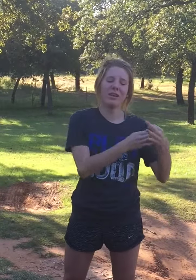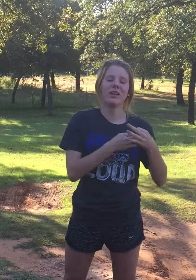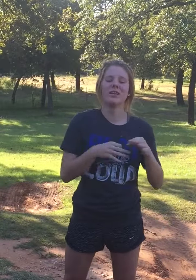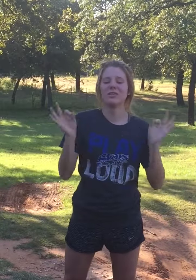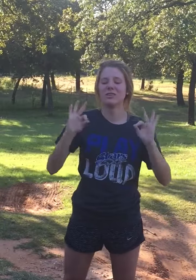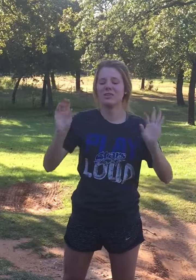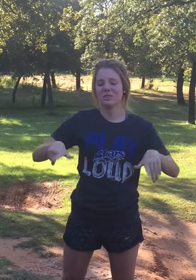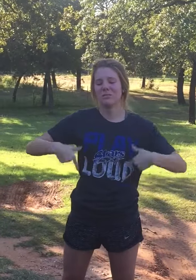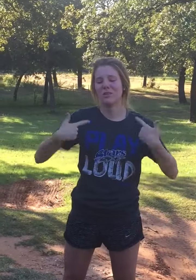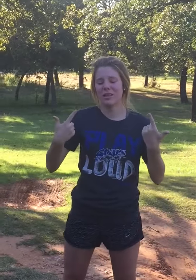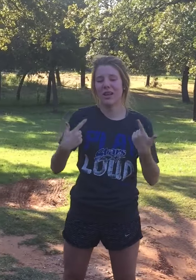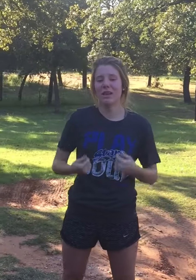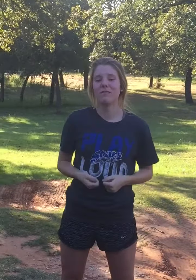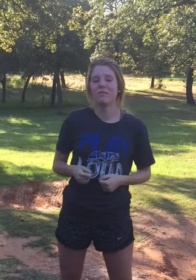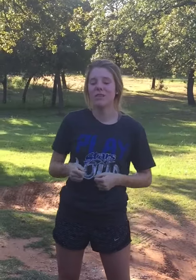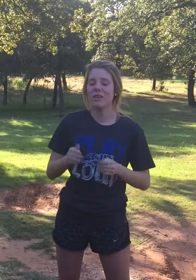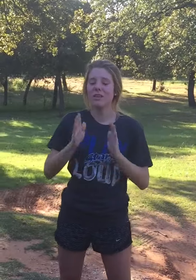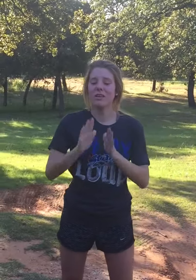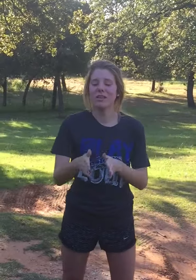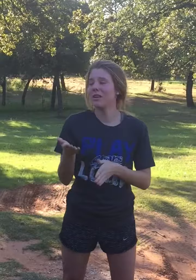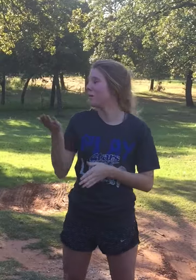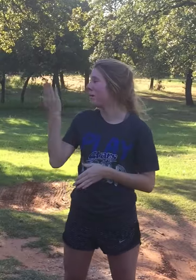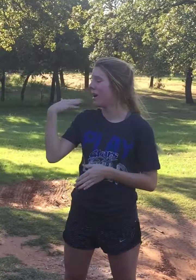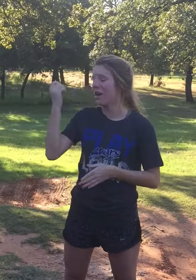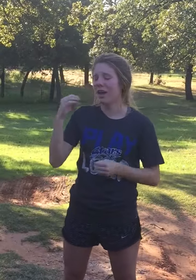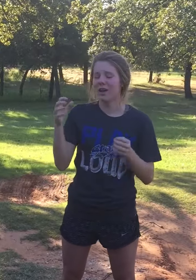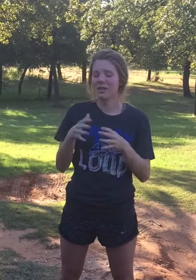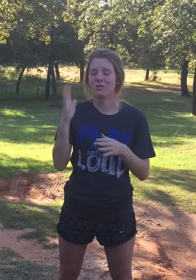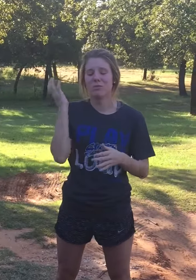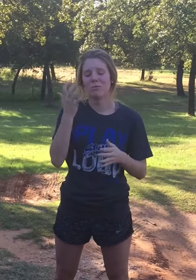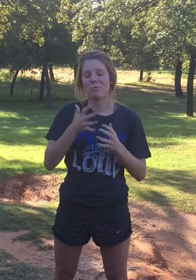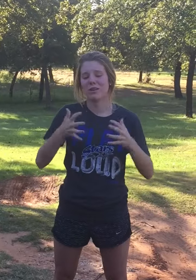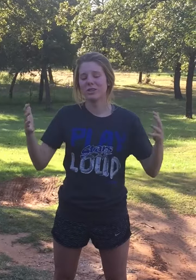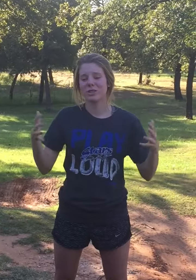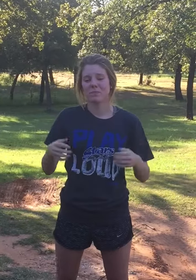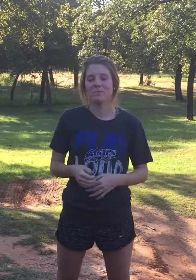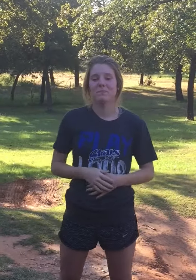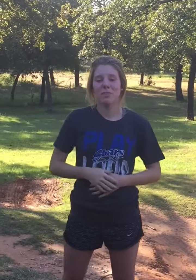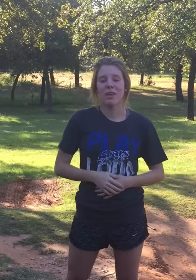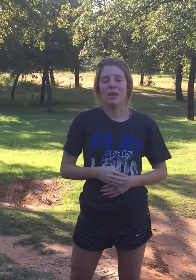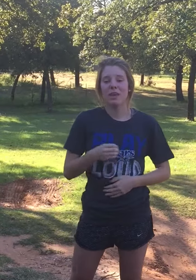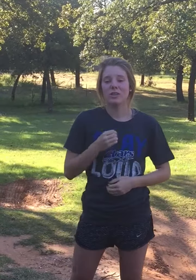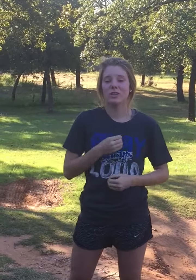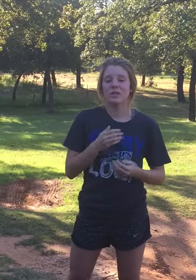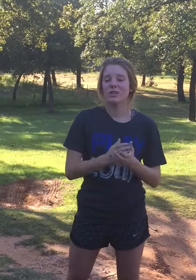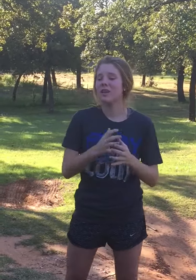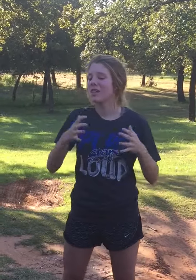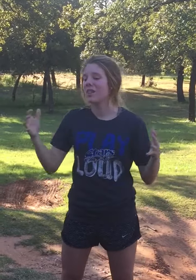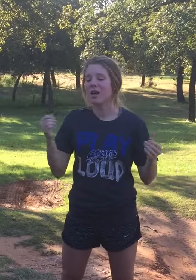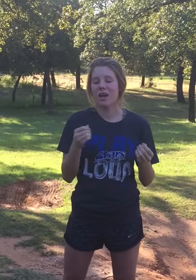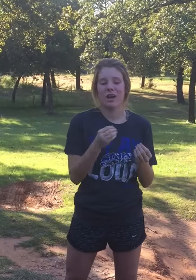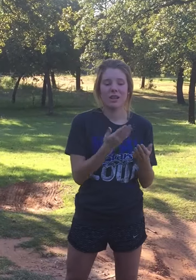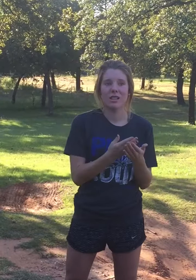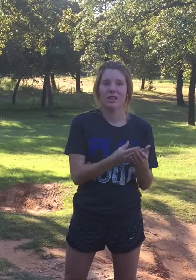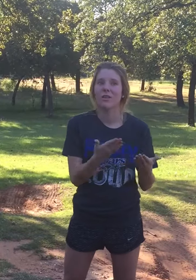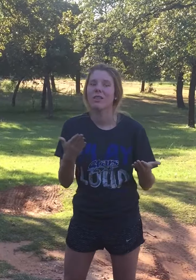lived such a simple life could leave behind so much. It's just a lot of little